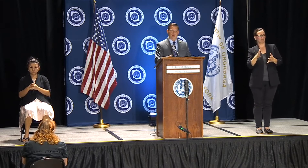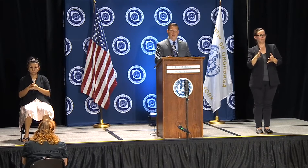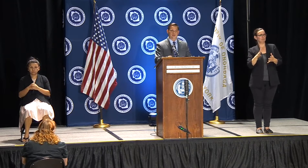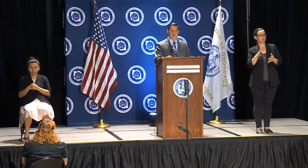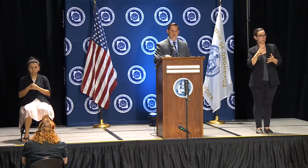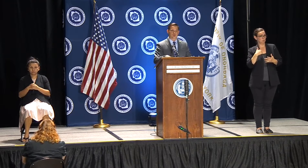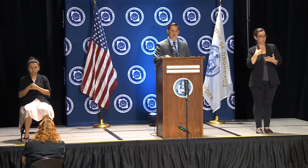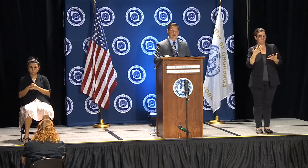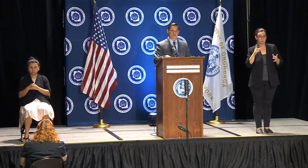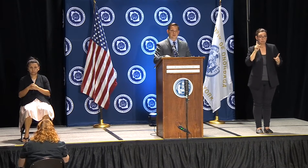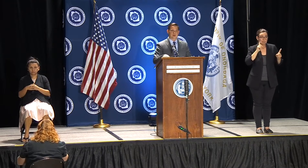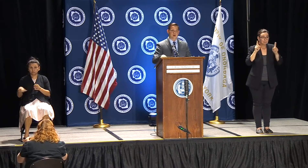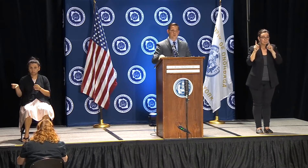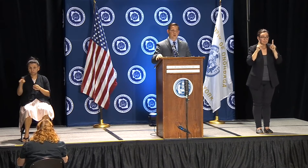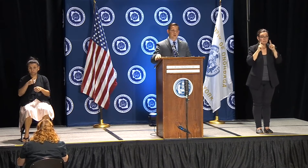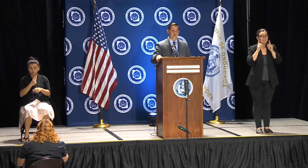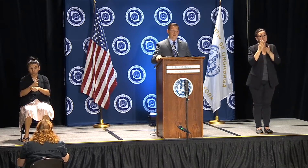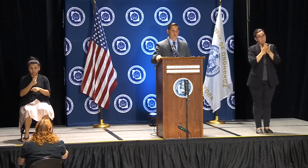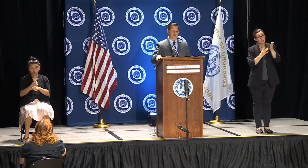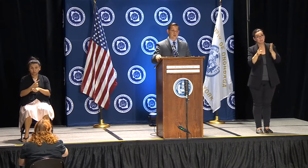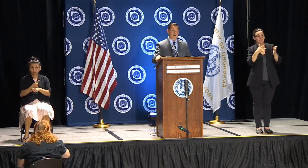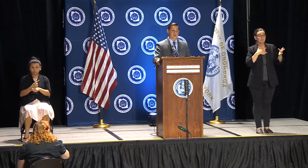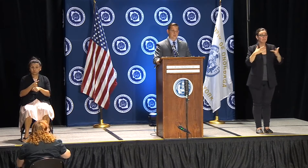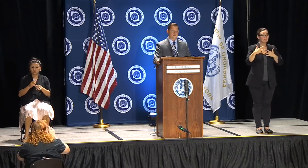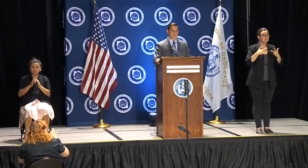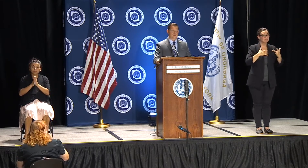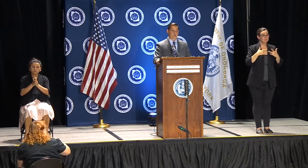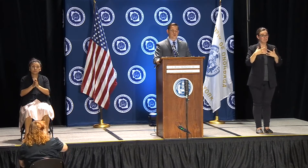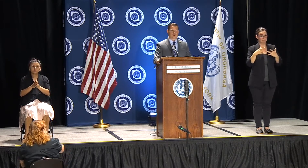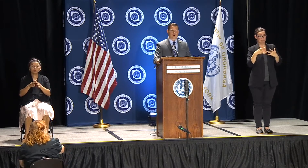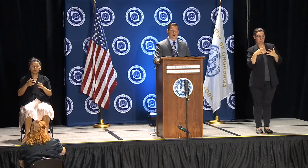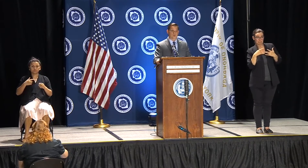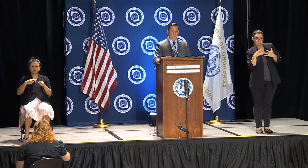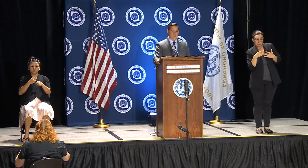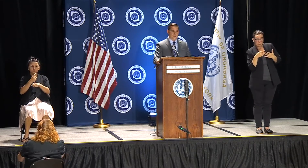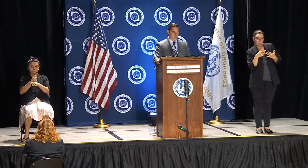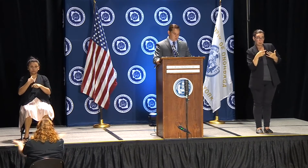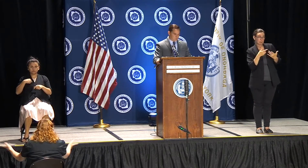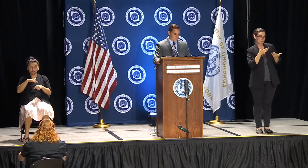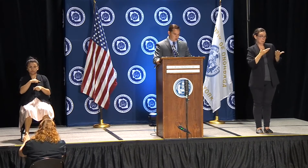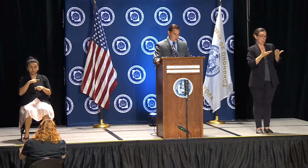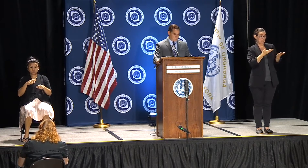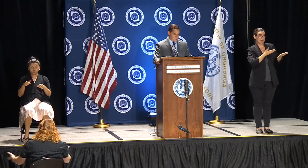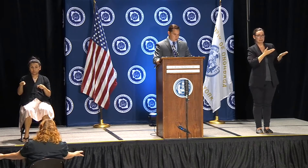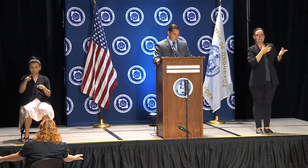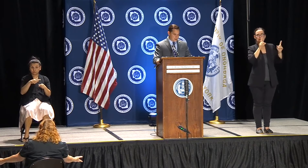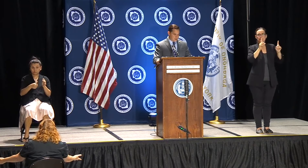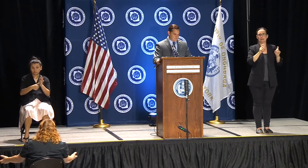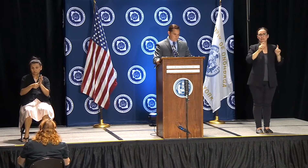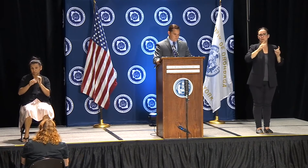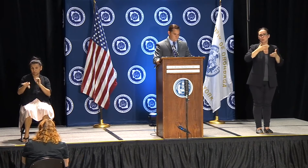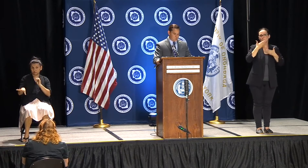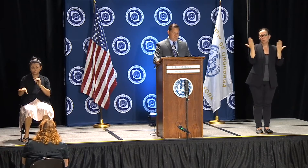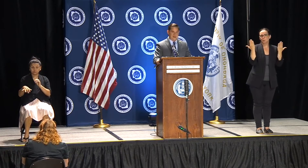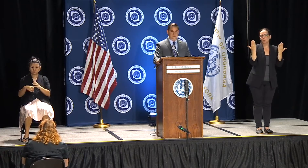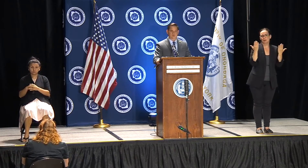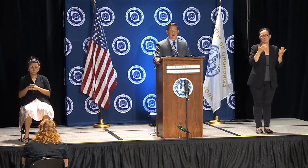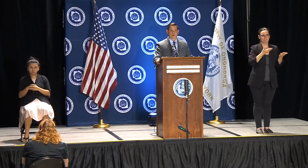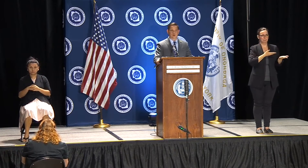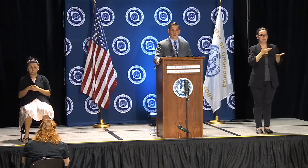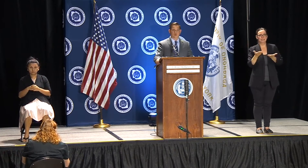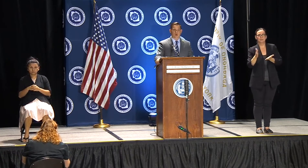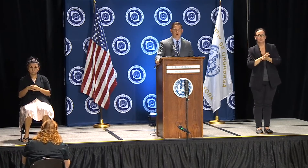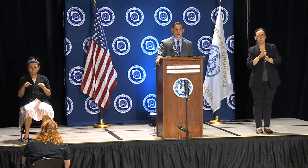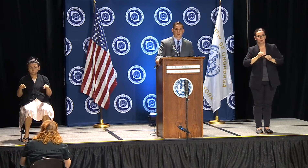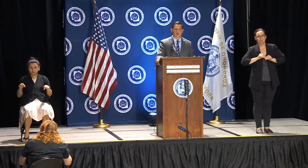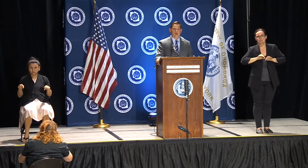of a way to get you tested to help deal with the concern. And so far, no positives. So I